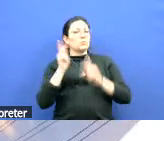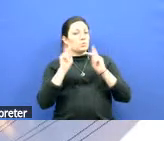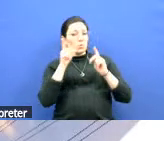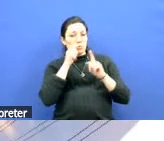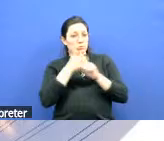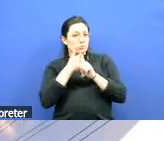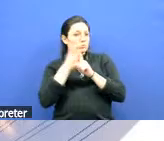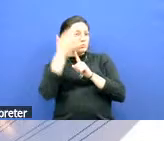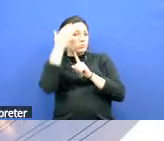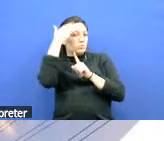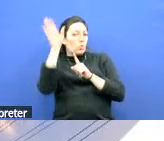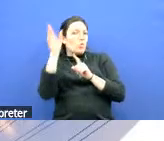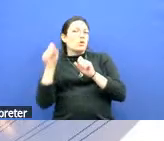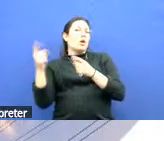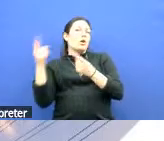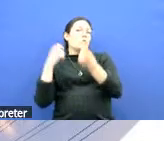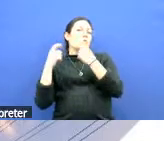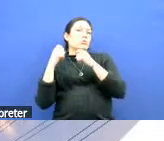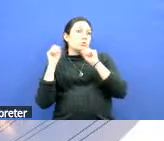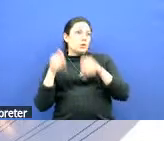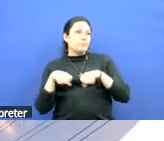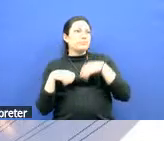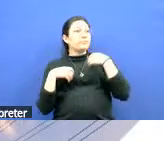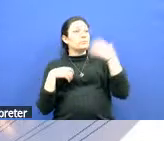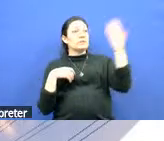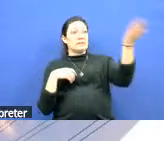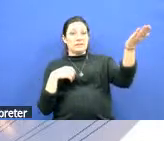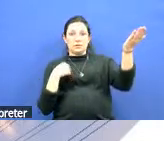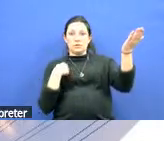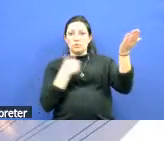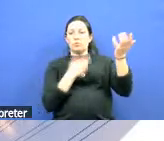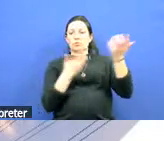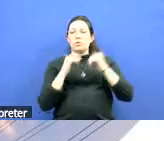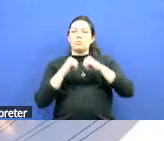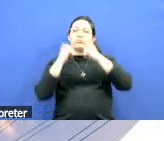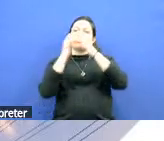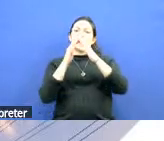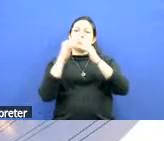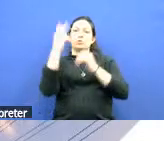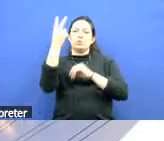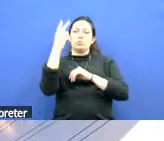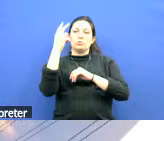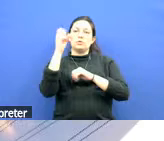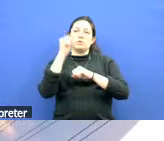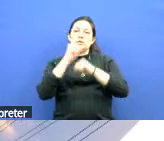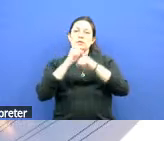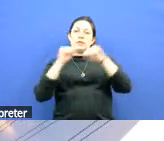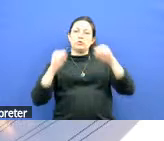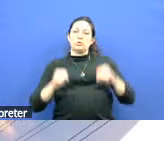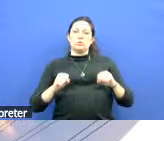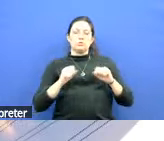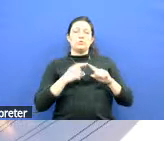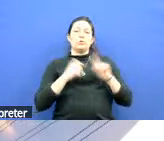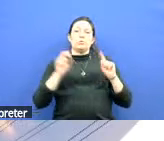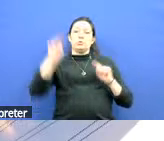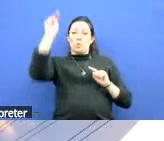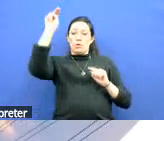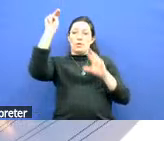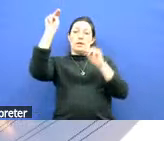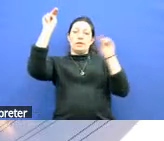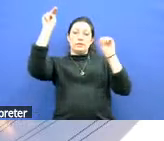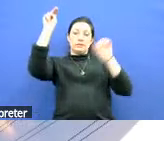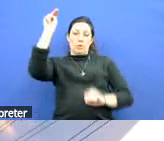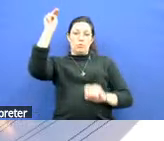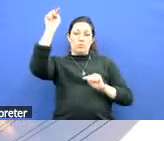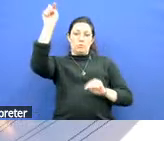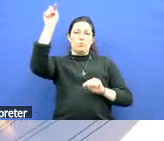familiar. So this is the Mortimer to Gola. Those are the two substations on the north and south, just south of town. And we're proposing to rebuild